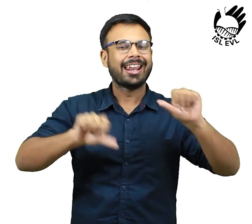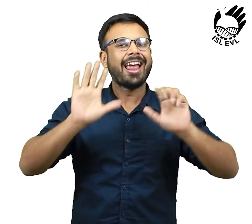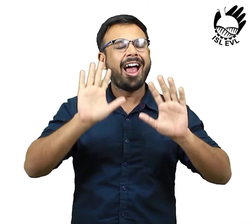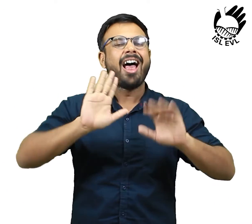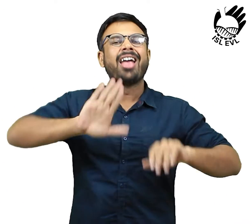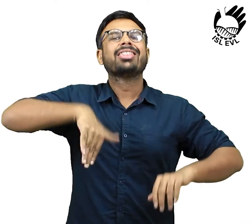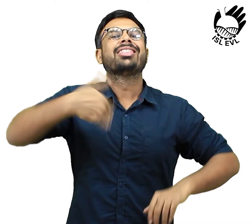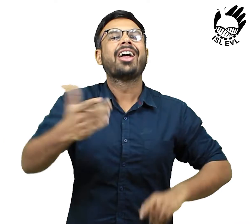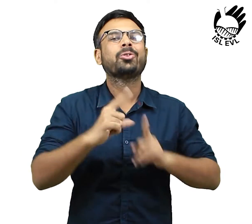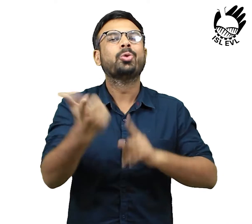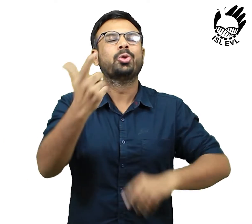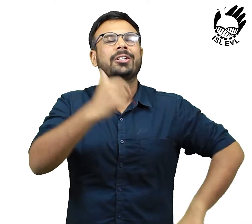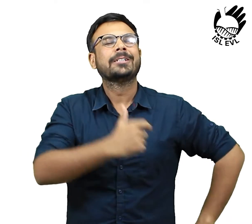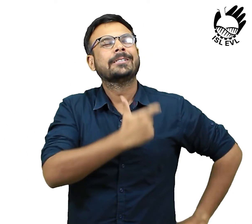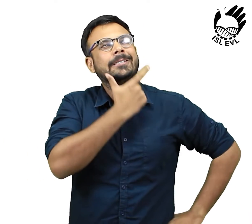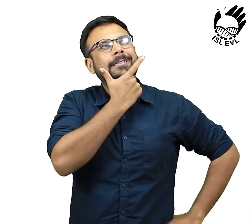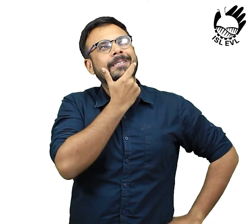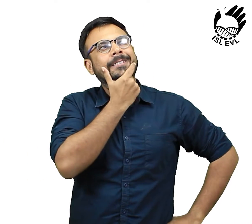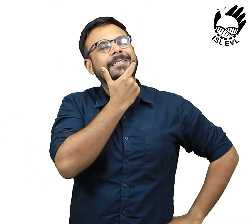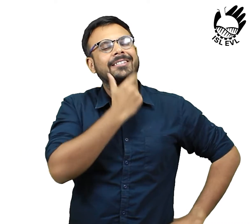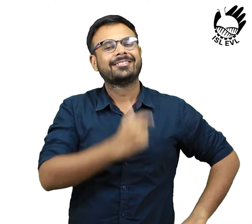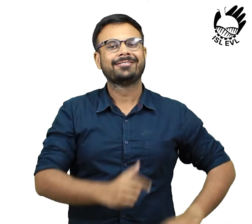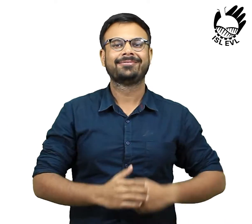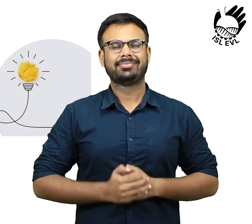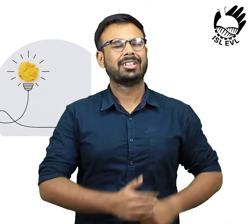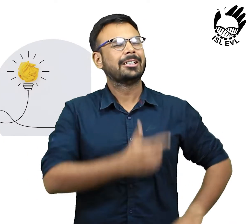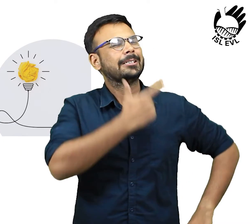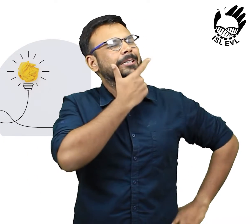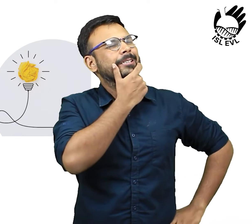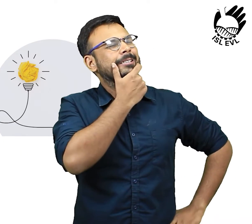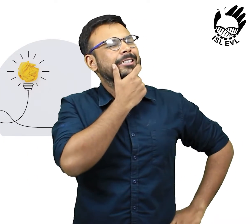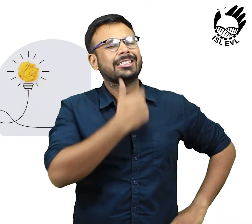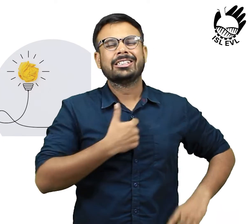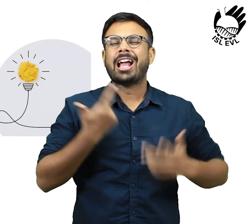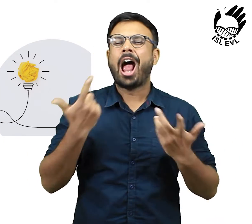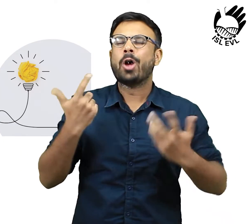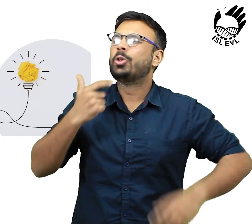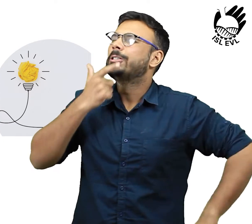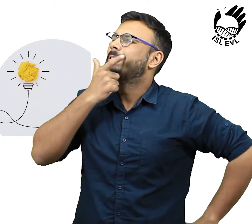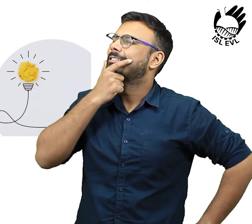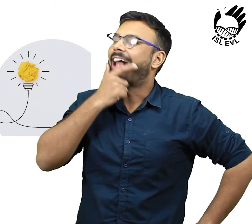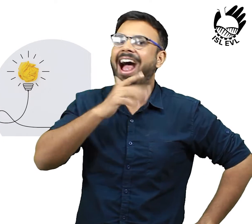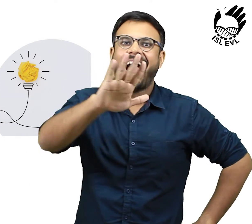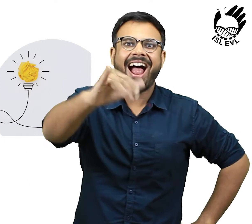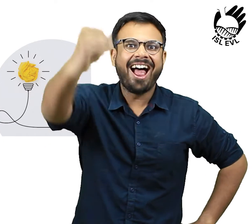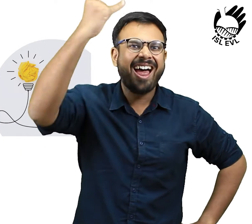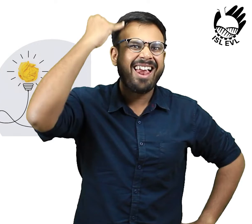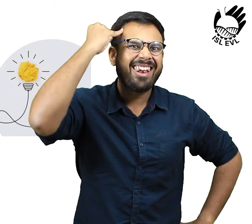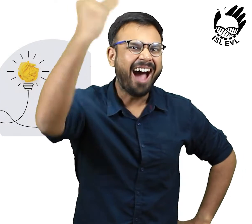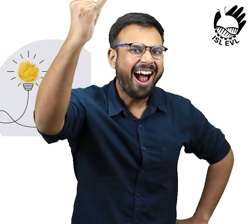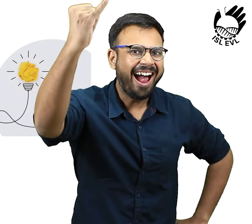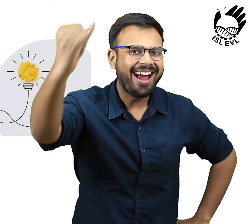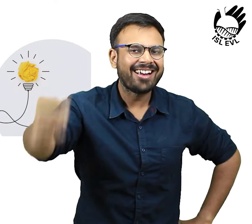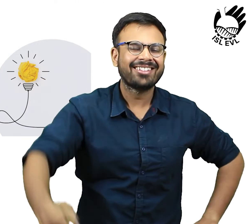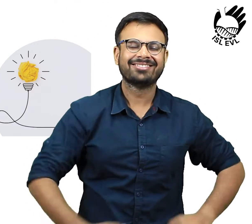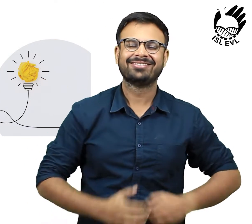Fortunately, the chemistry lab has some leftover hydrochloric acid and sodium